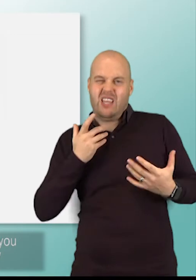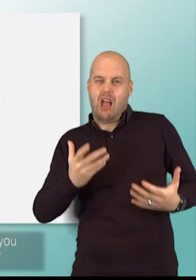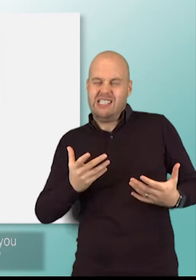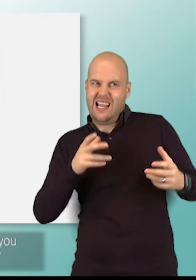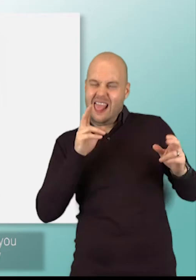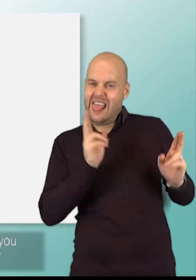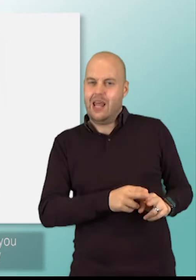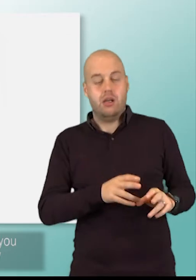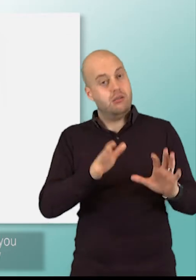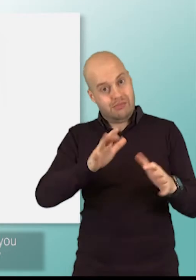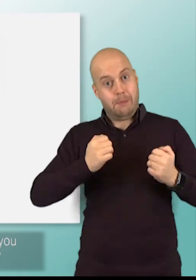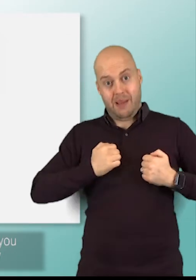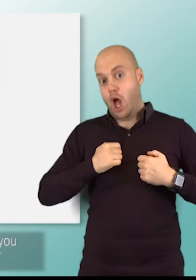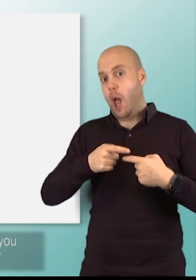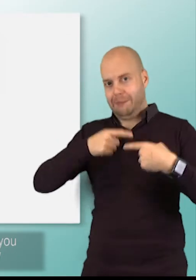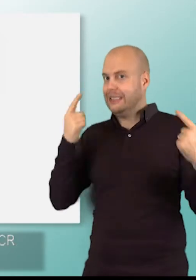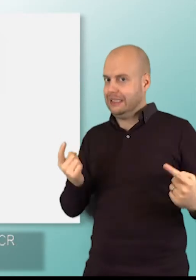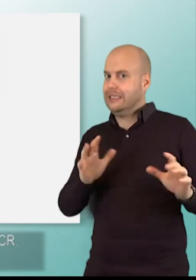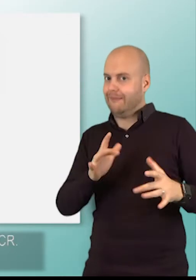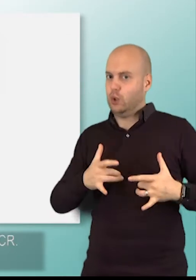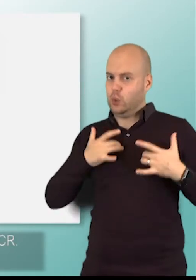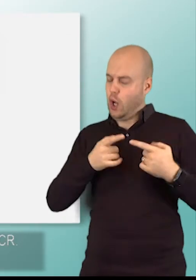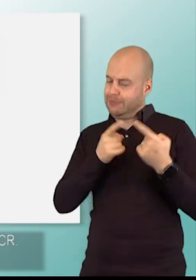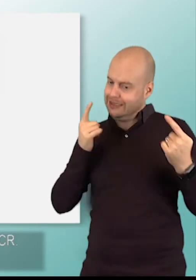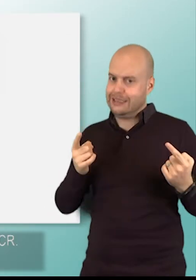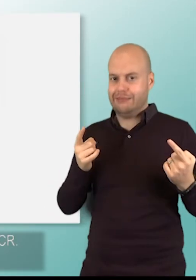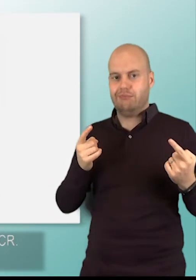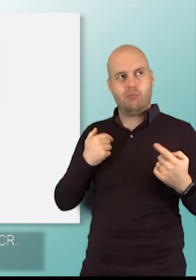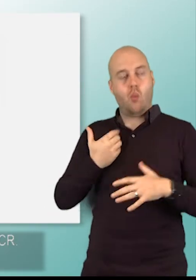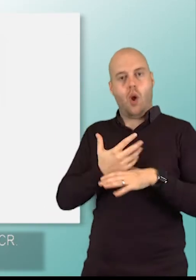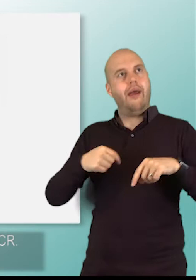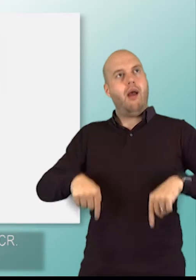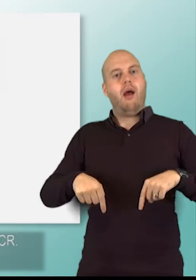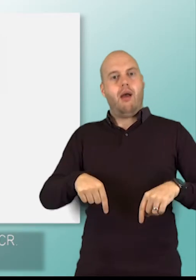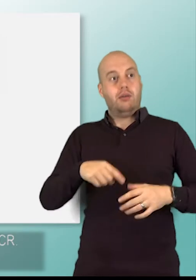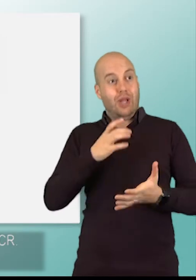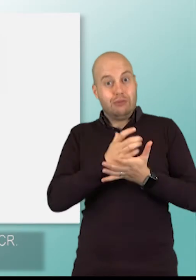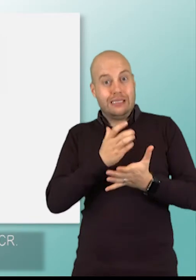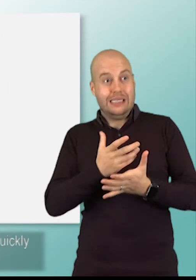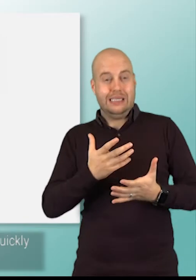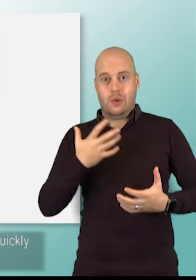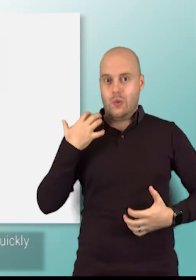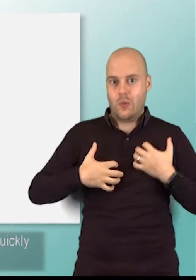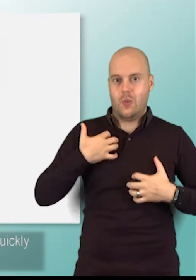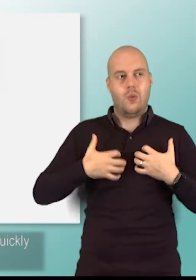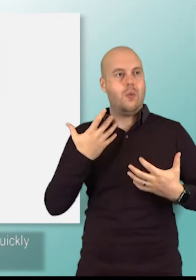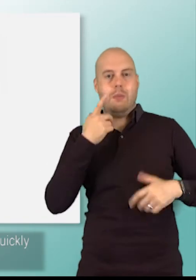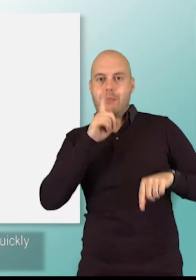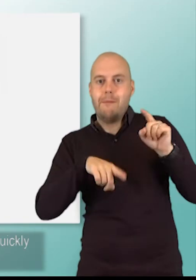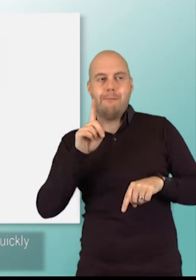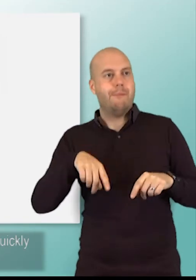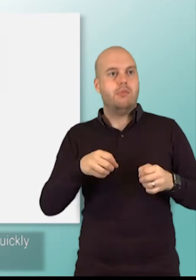know, not very current. That's the opposite of my impression in the years I've been working with OSCA. Charity sector is